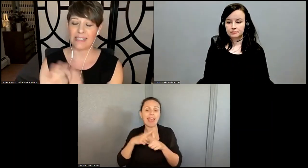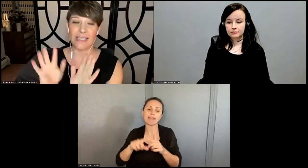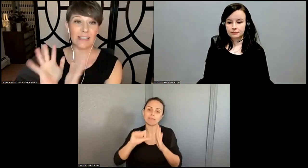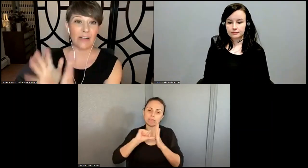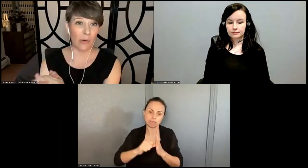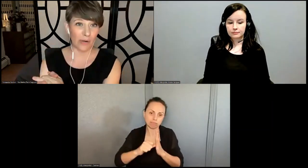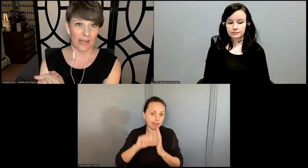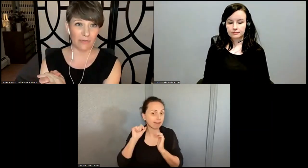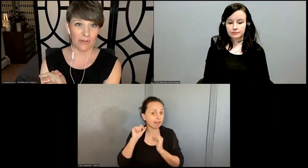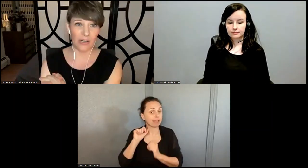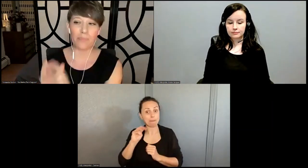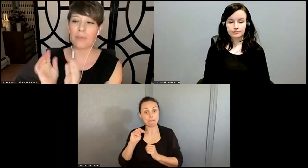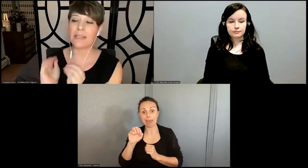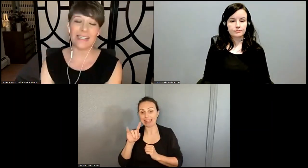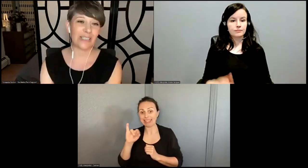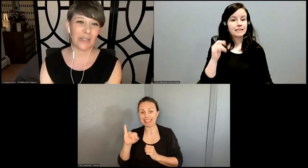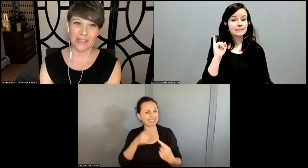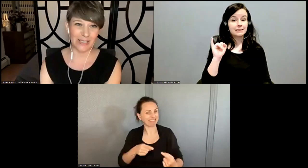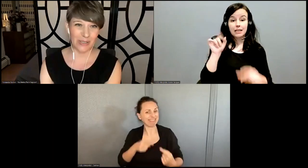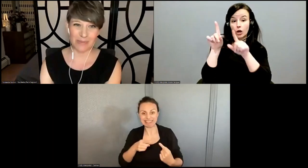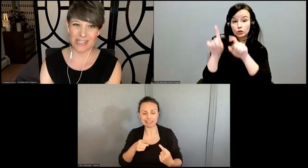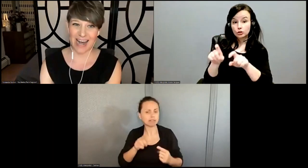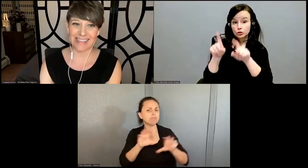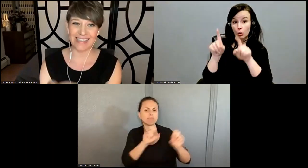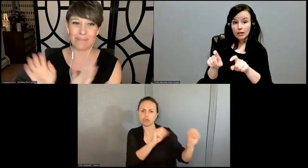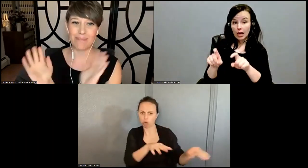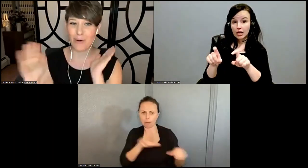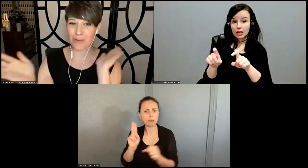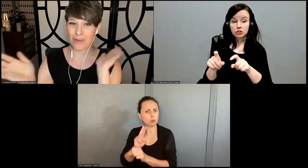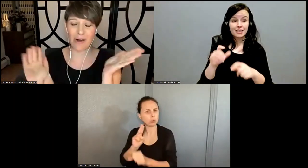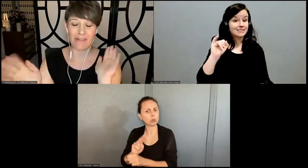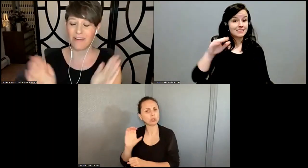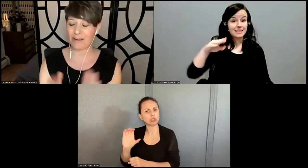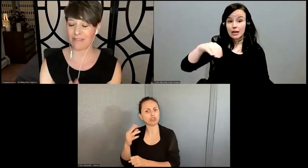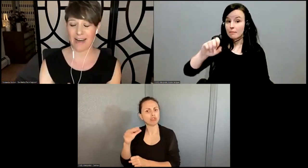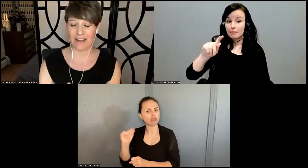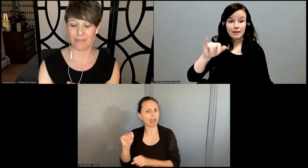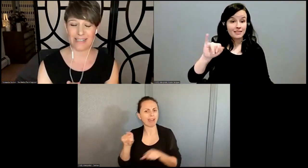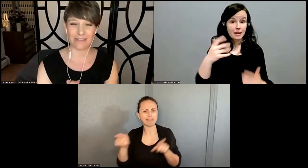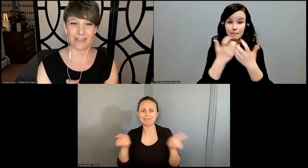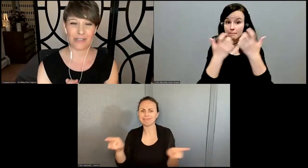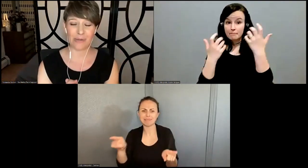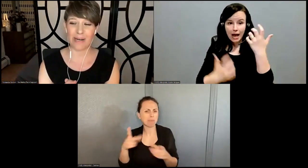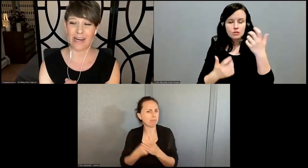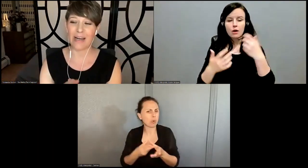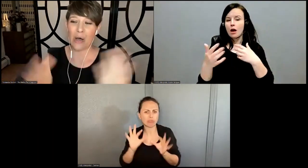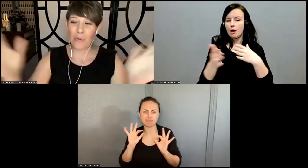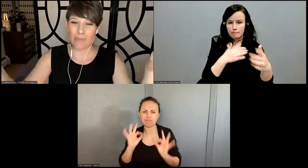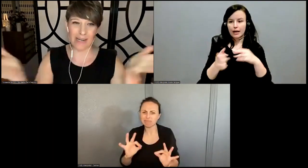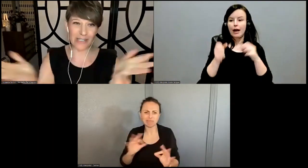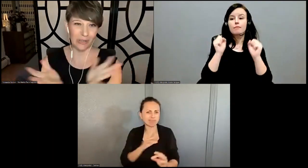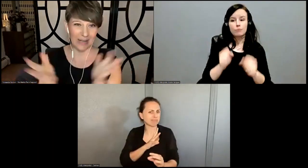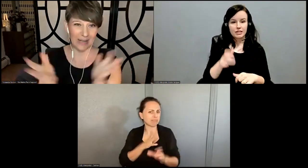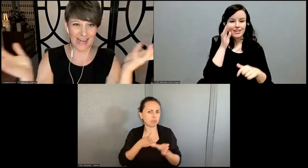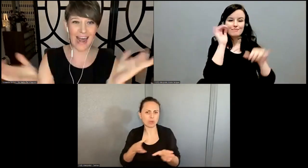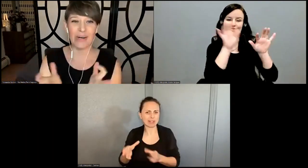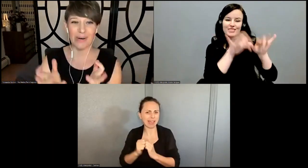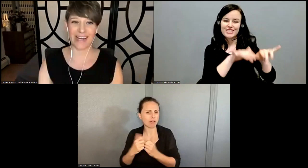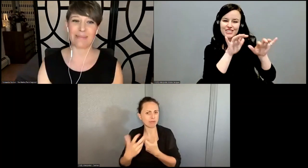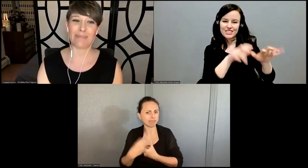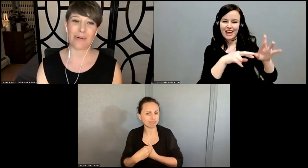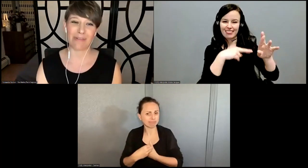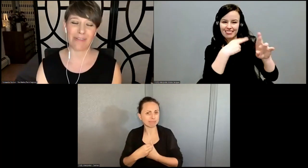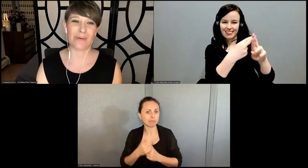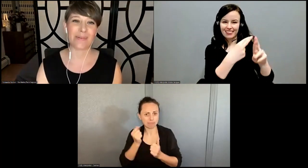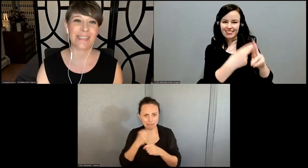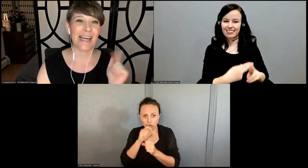if Menti is not working for you, please use the Zoom chat. Both are very valid ways of contributing. We'll make sure we